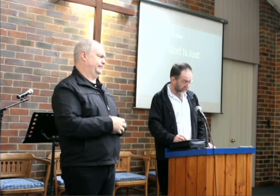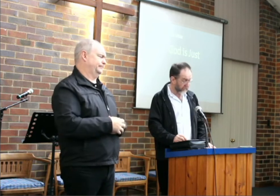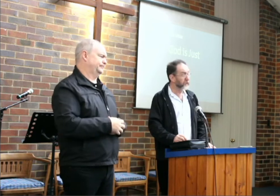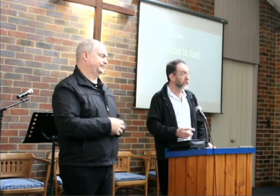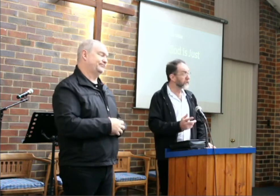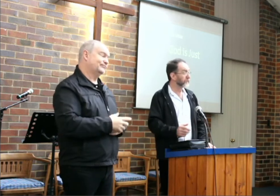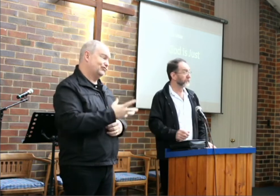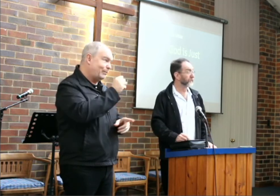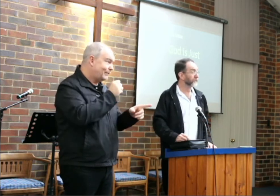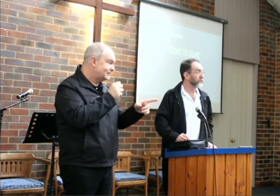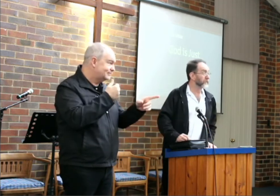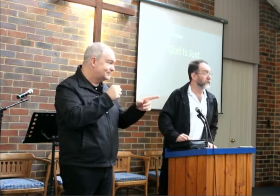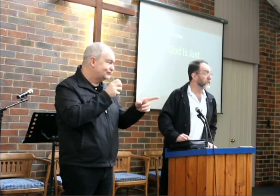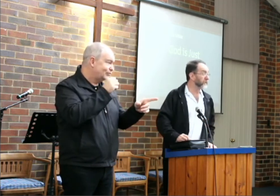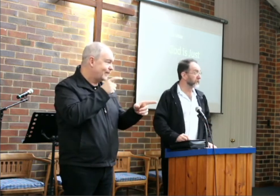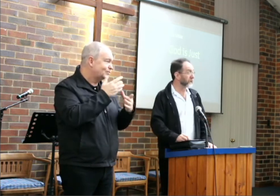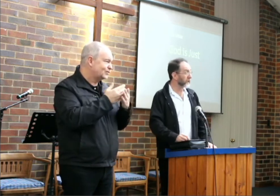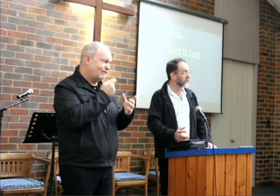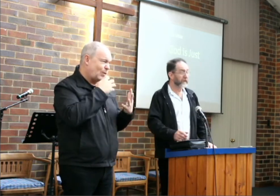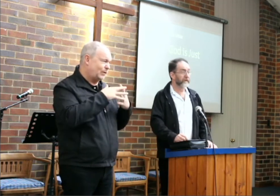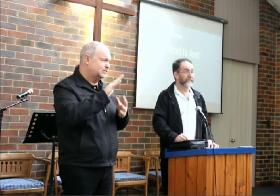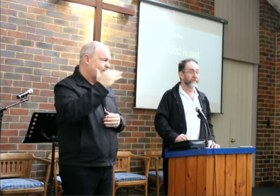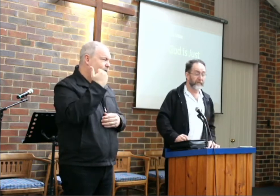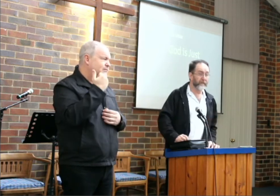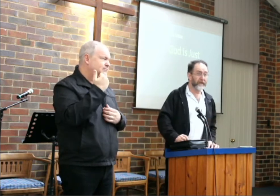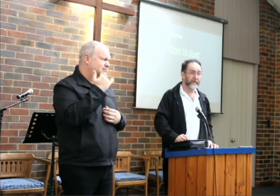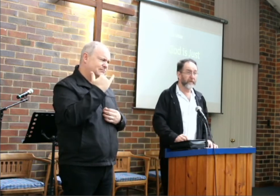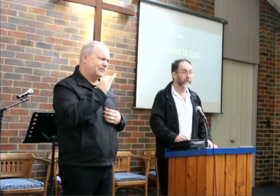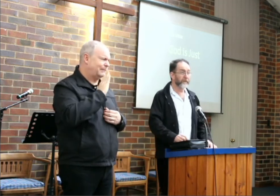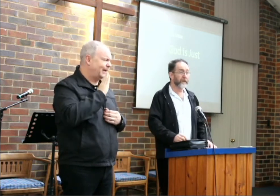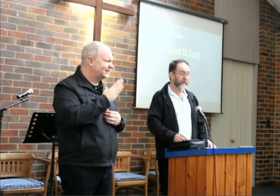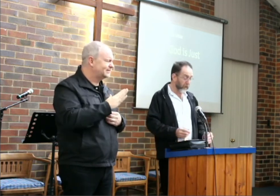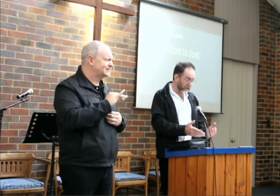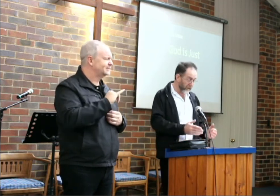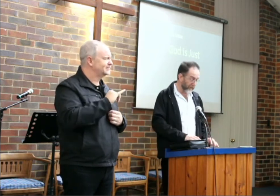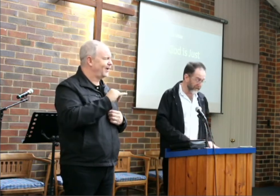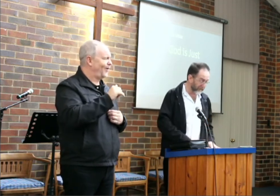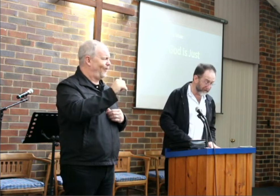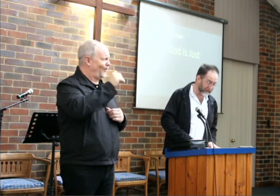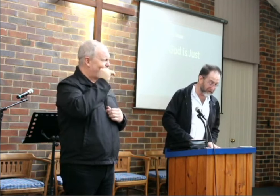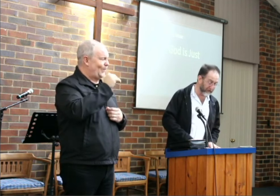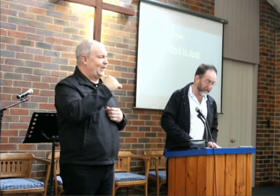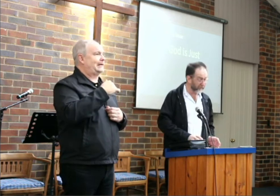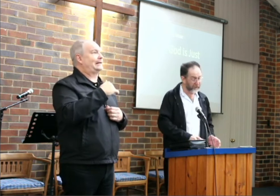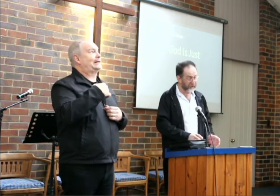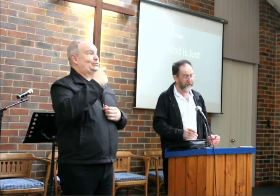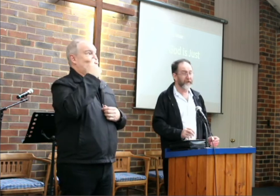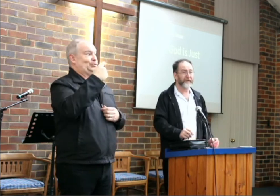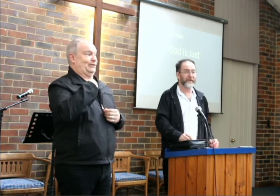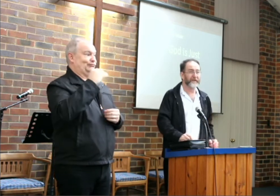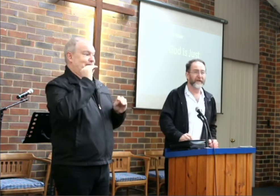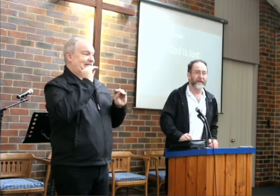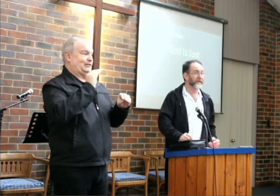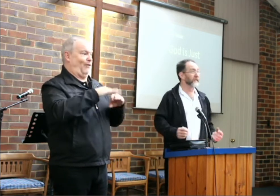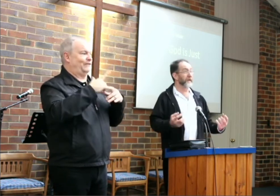Wow. Do you remember? It was only a few weeks ago. Oh, it was amazing. And I knew that I was going to be teaching on preaching on